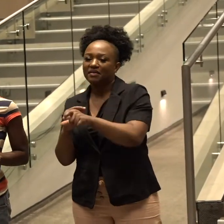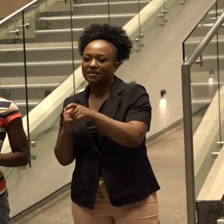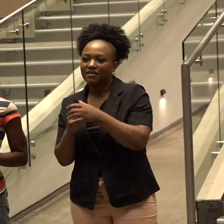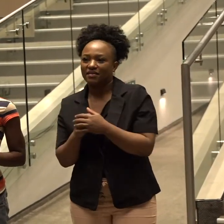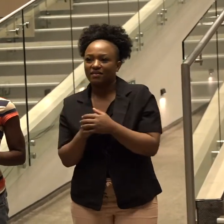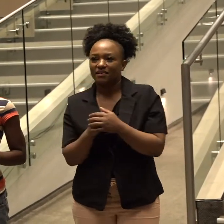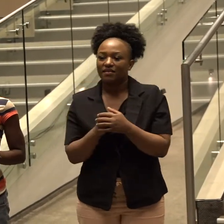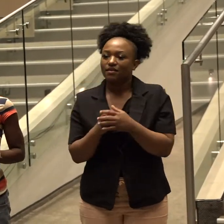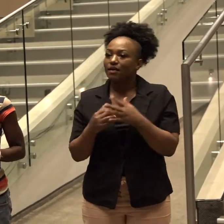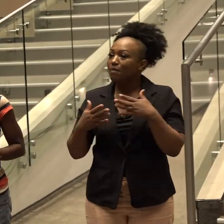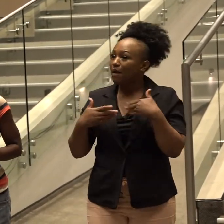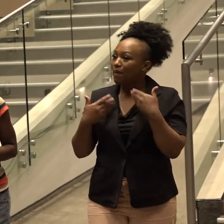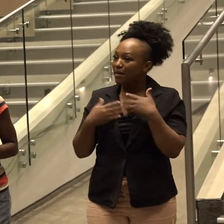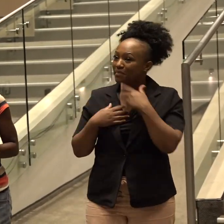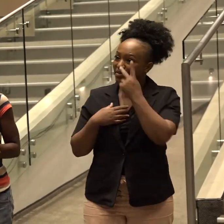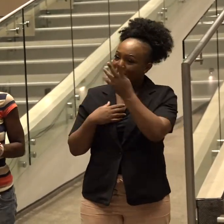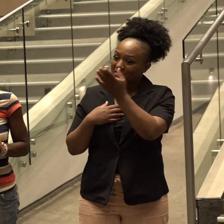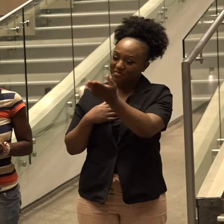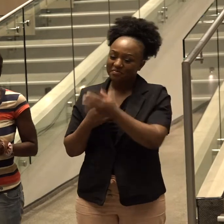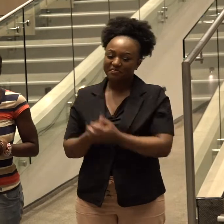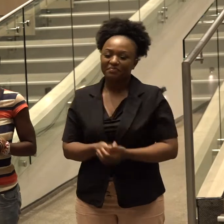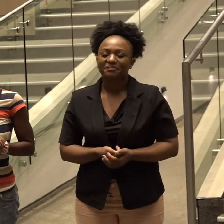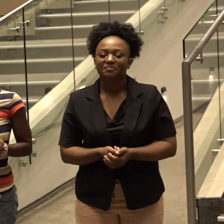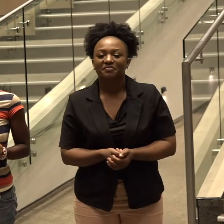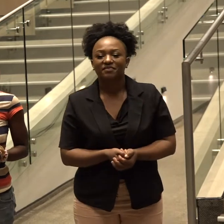I'm grateful to see you today